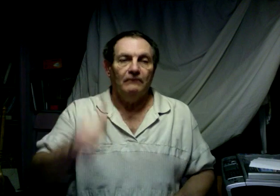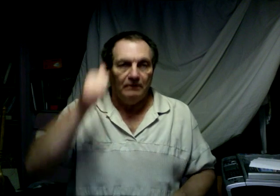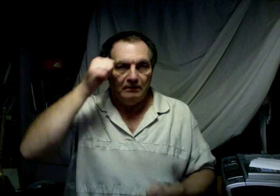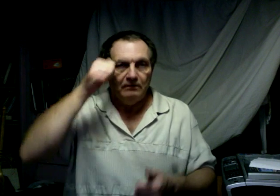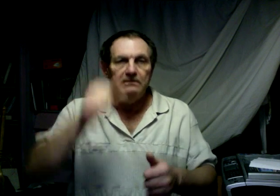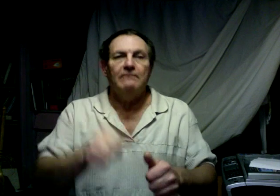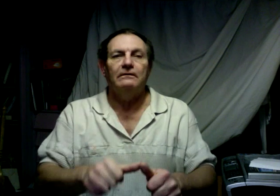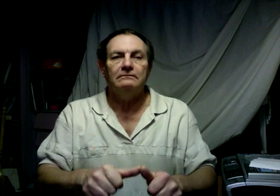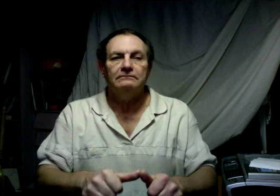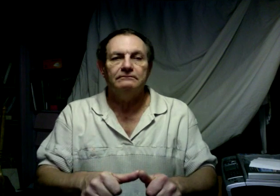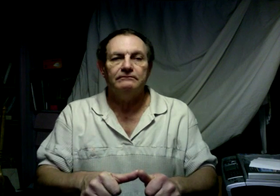Remember,